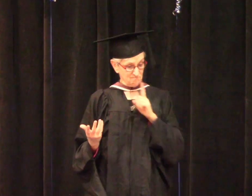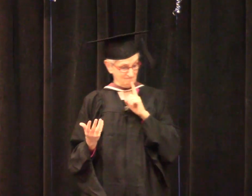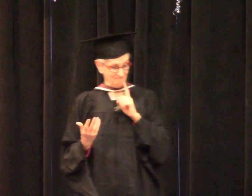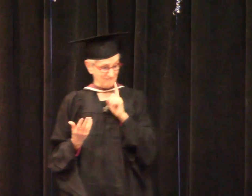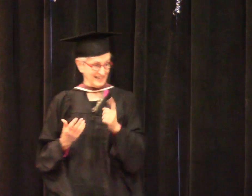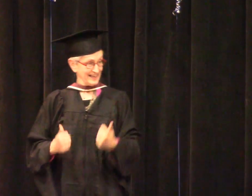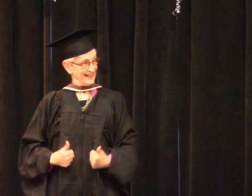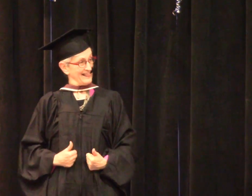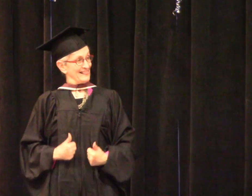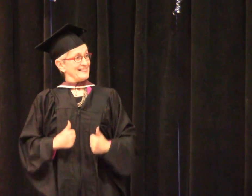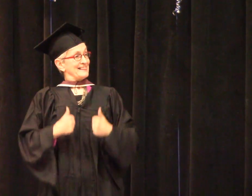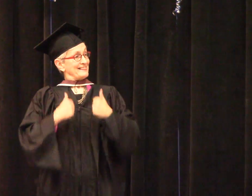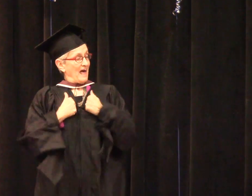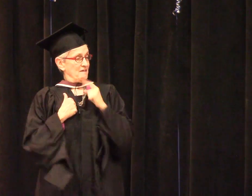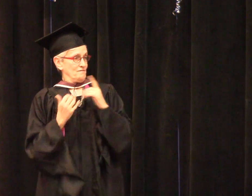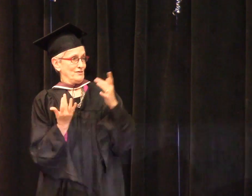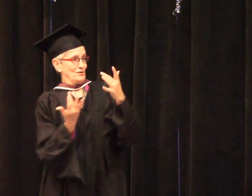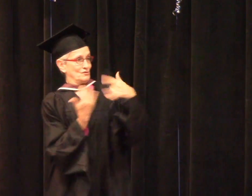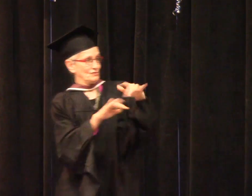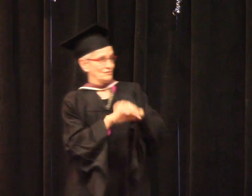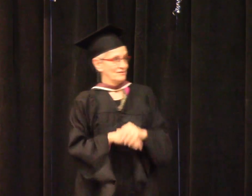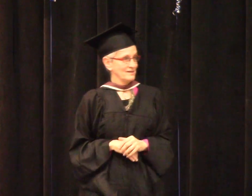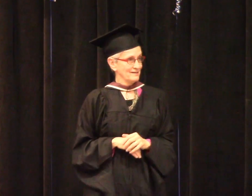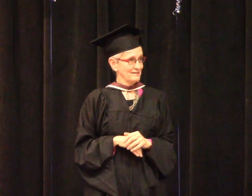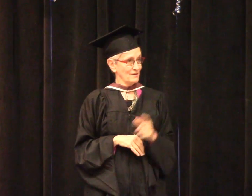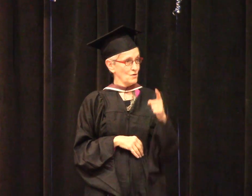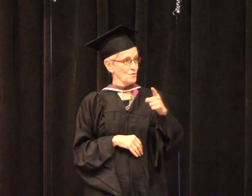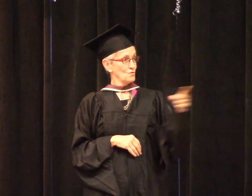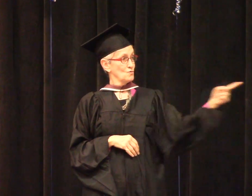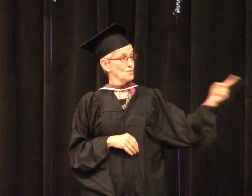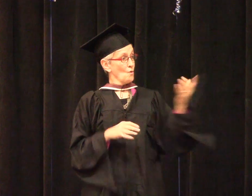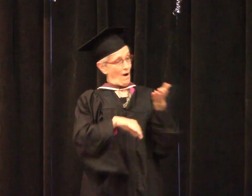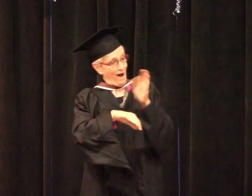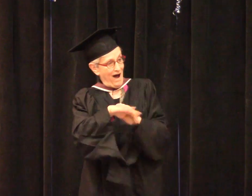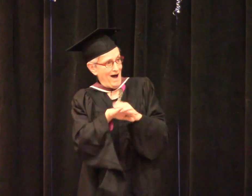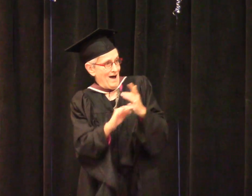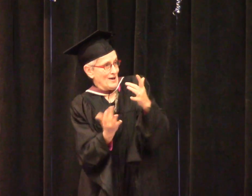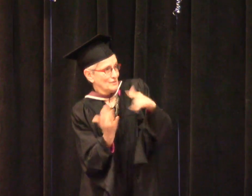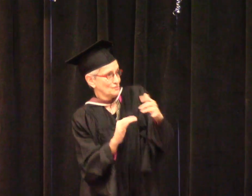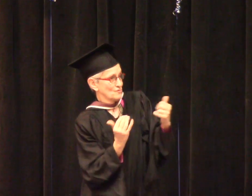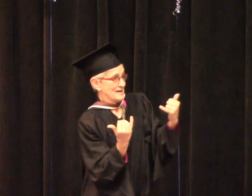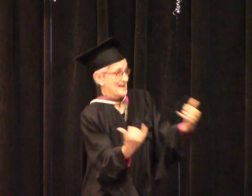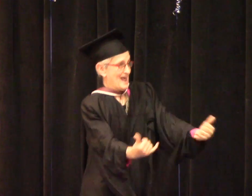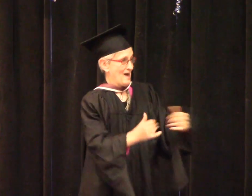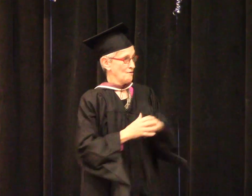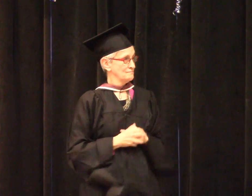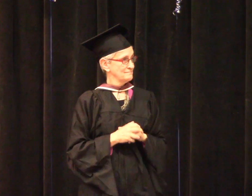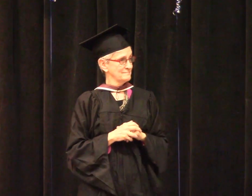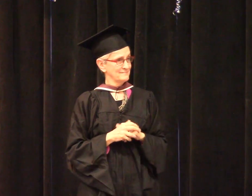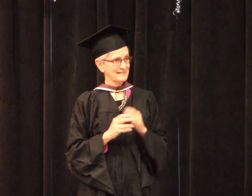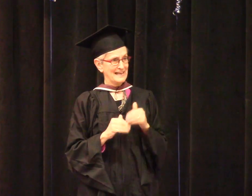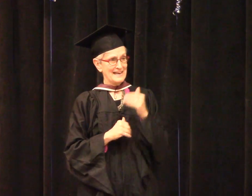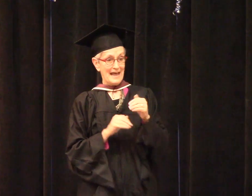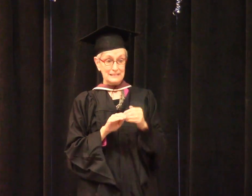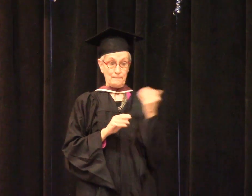You might be wondering why I picked this. And the reason is, life is a journey. And you start your journey